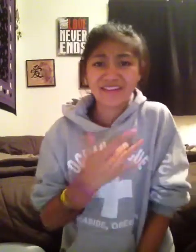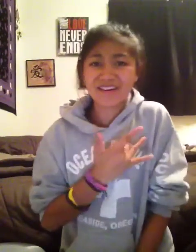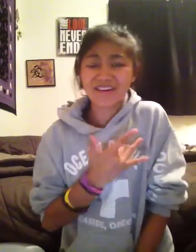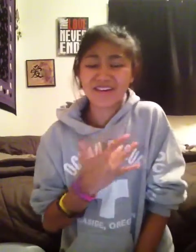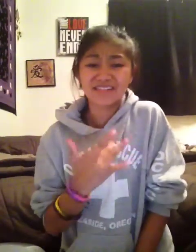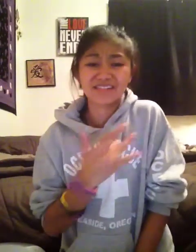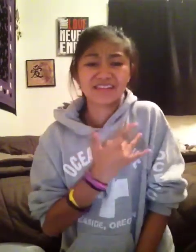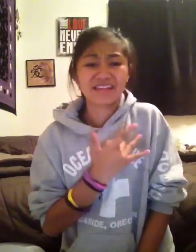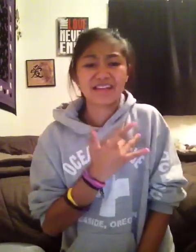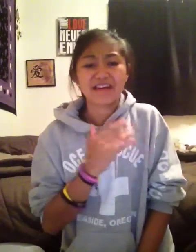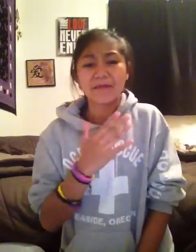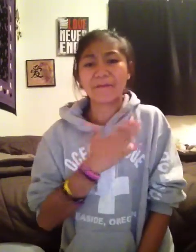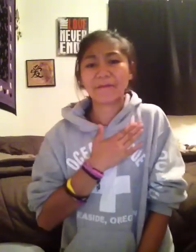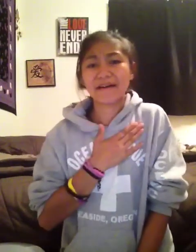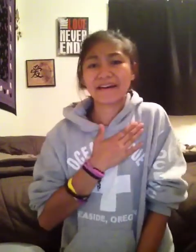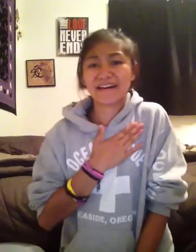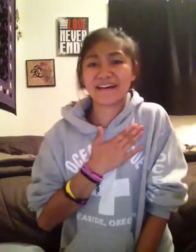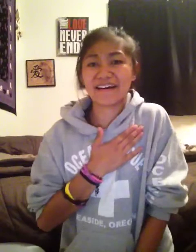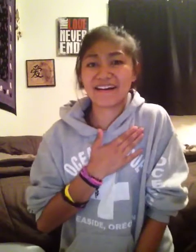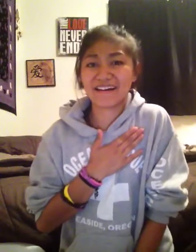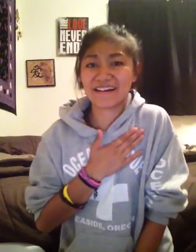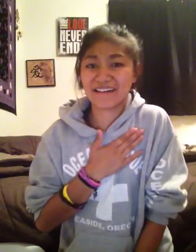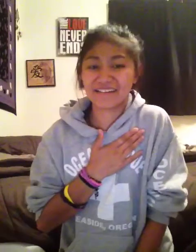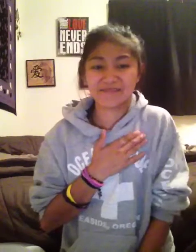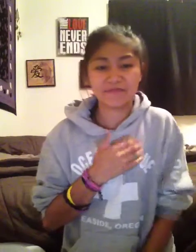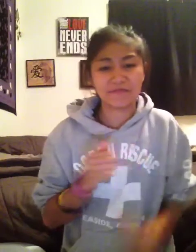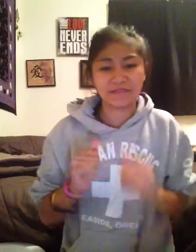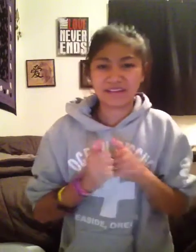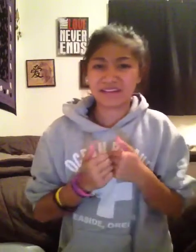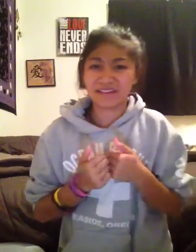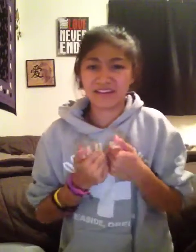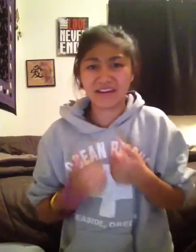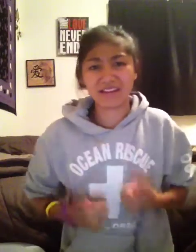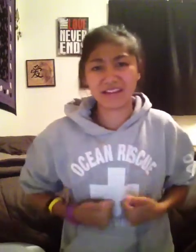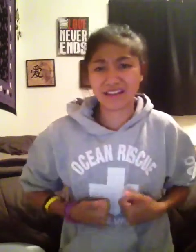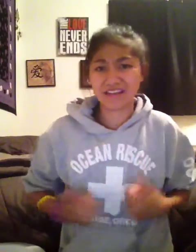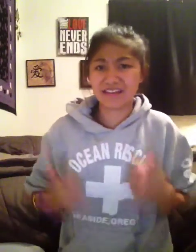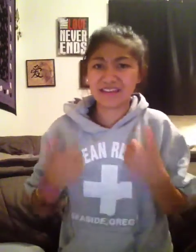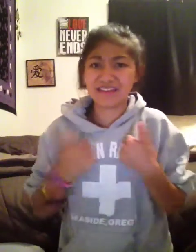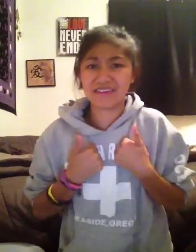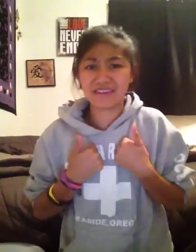heart like mine? How could I live